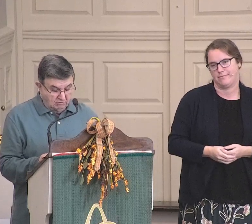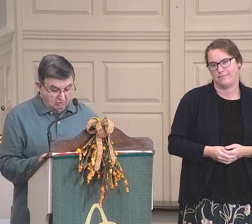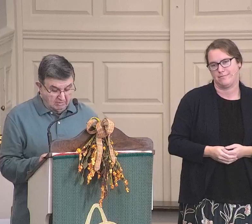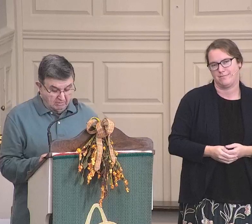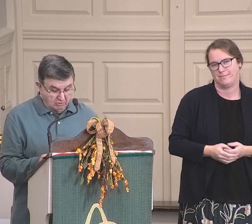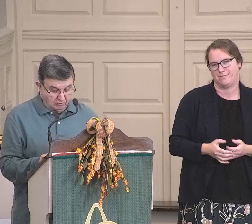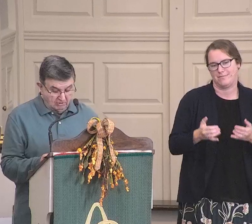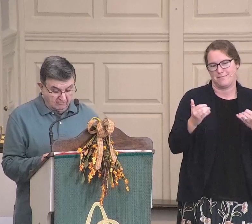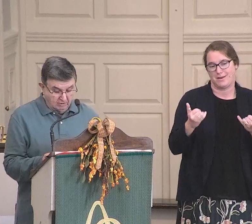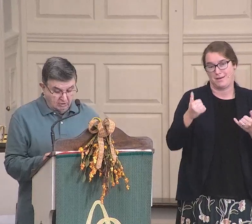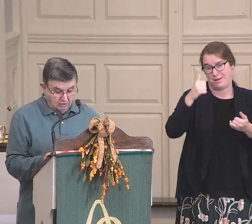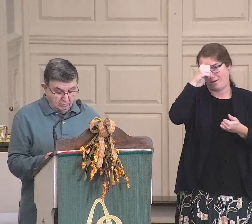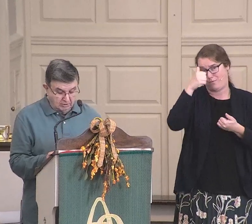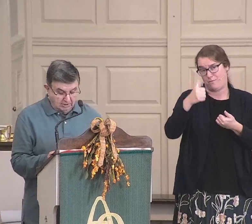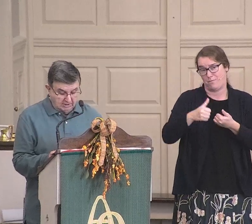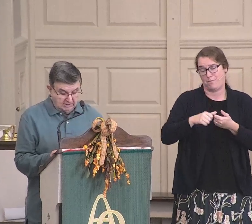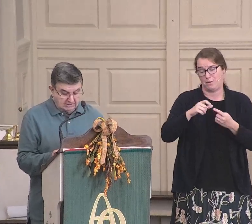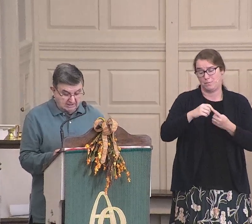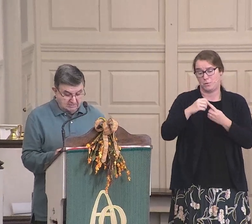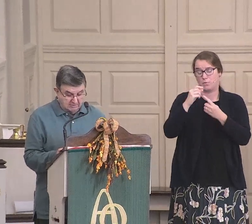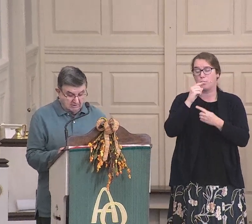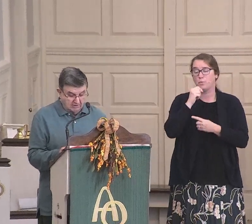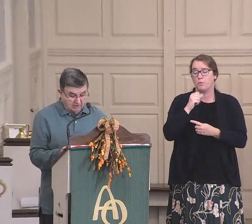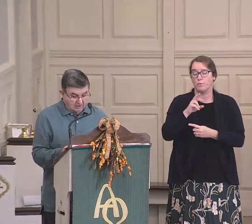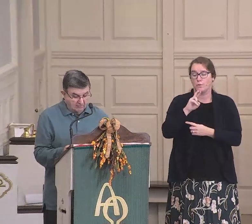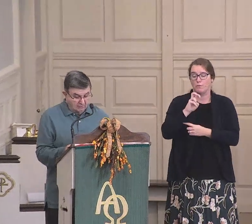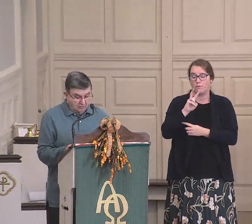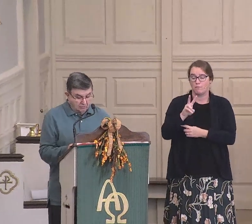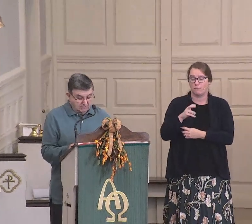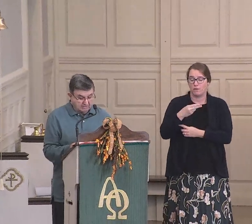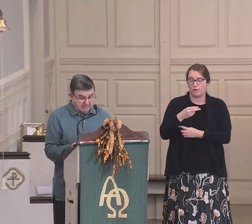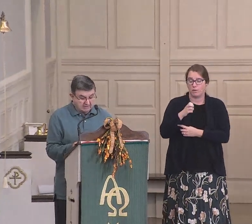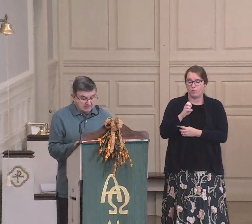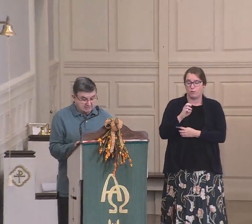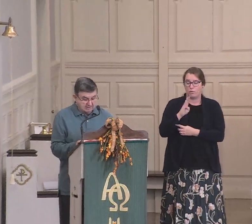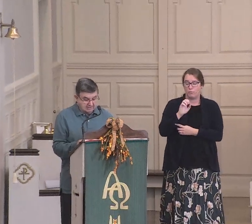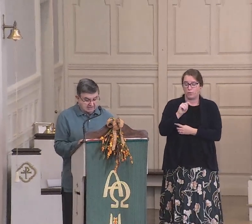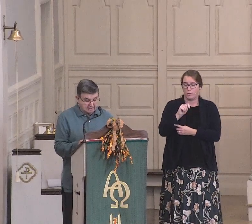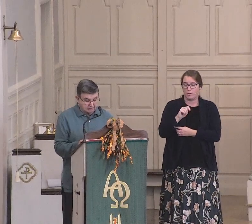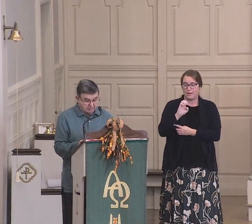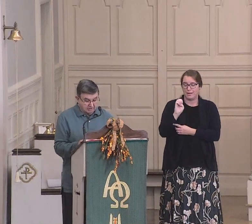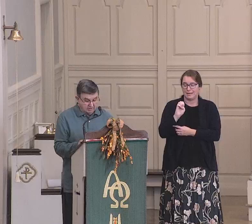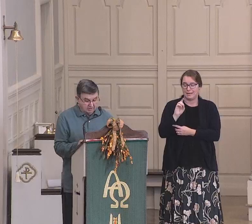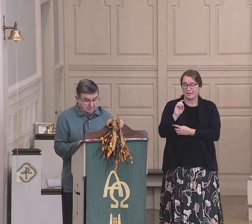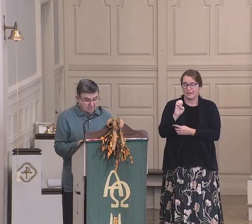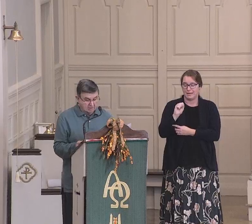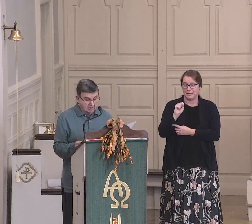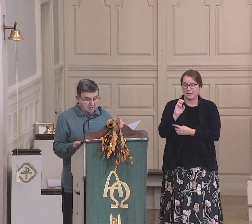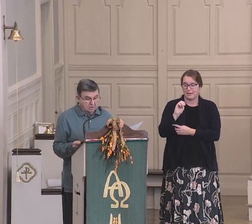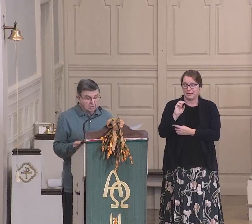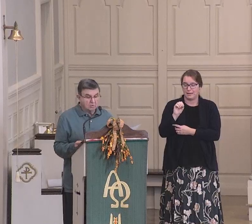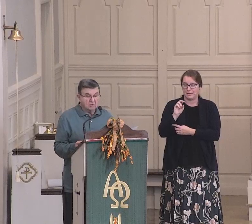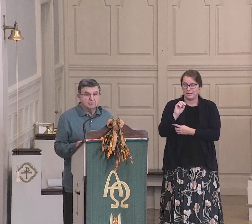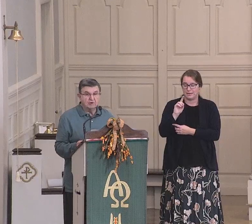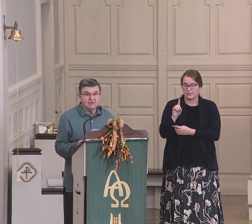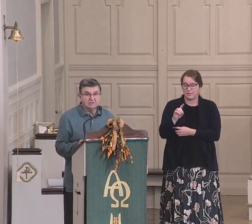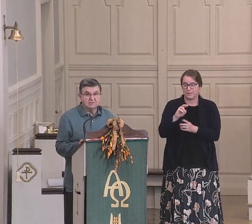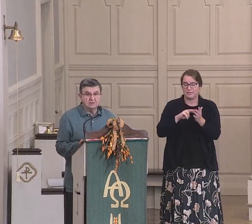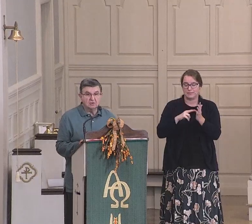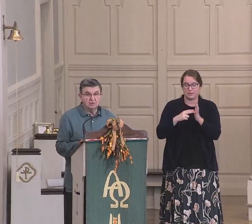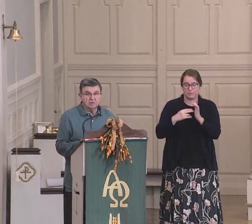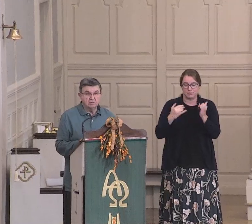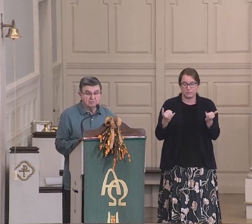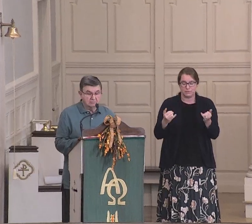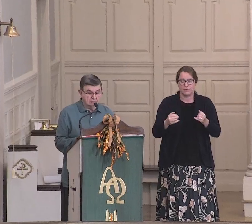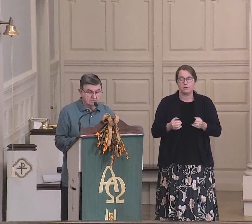And we remember Reverend Hubert E. Desmond, for whom this Mass is being celebrated. We pray to